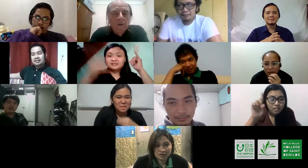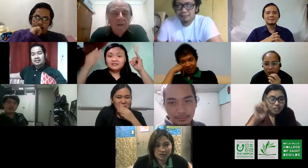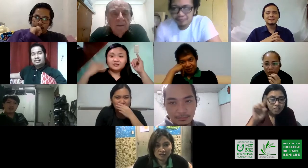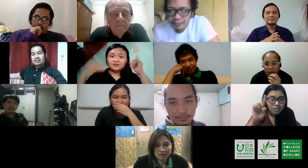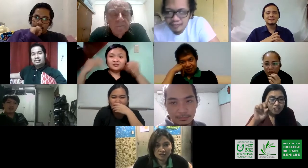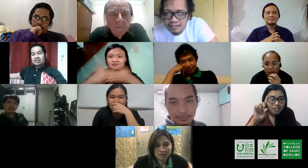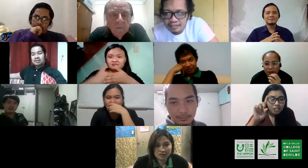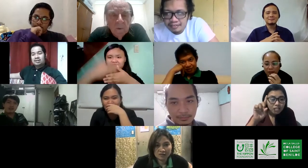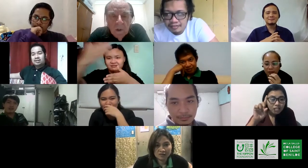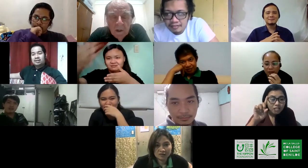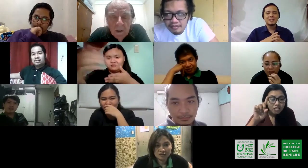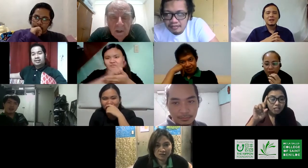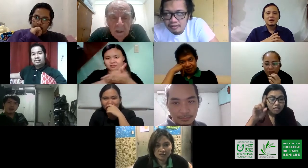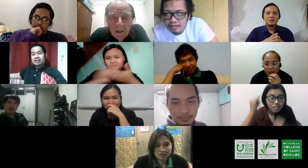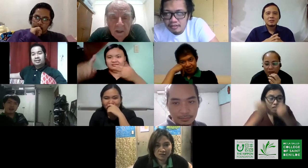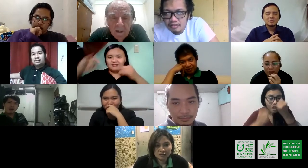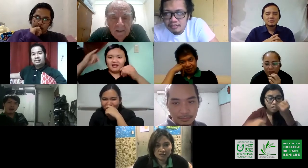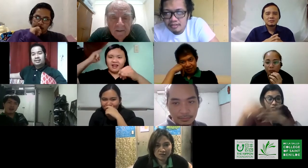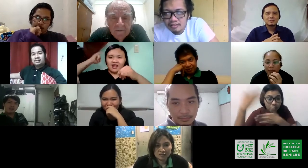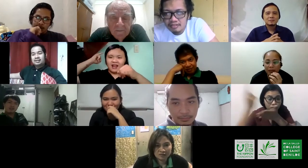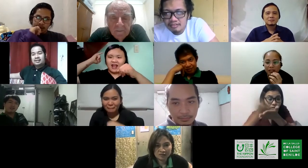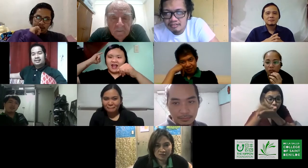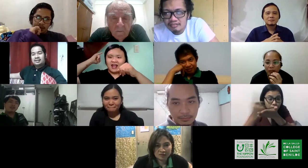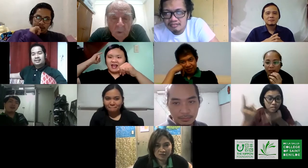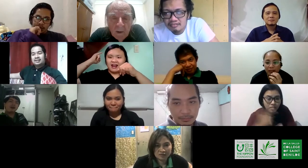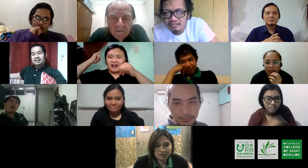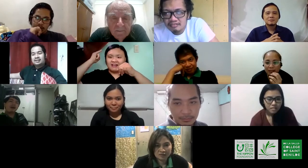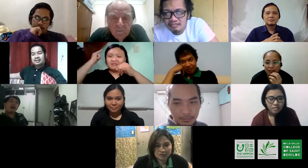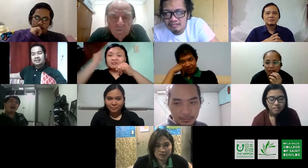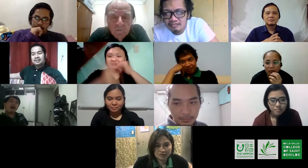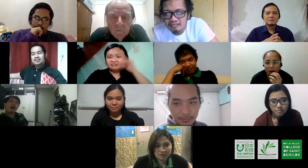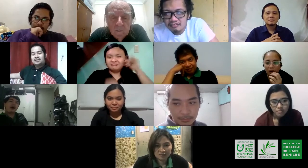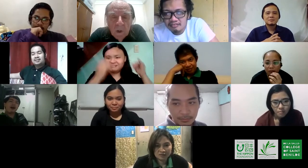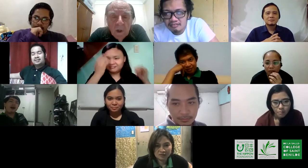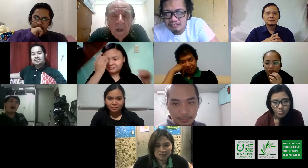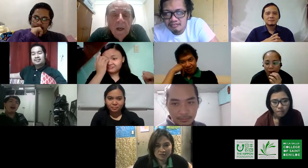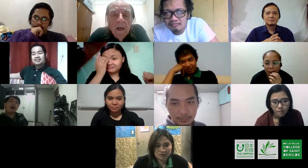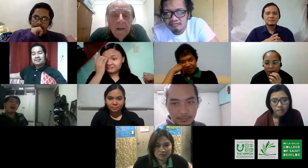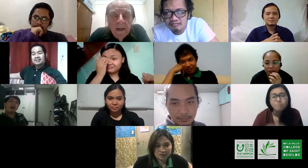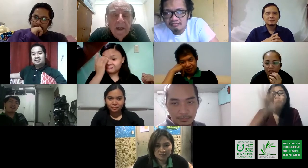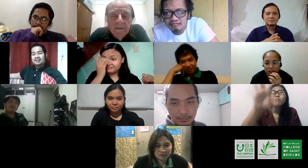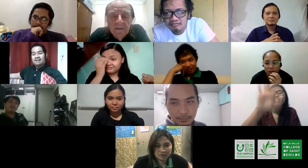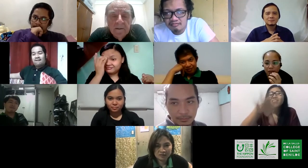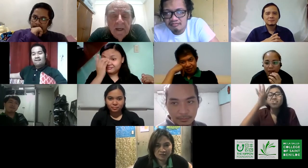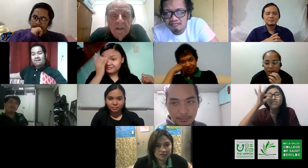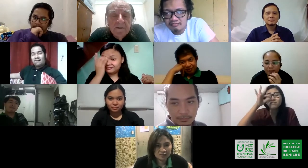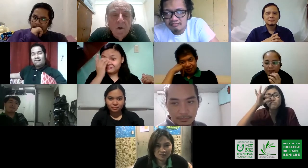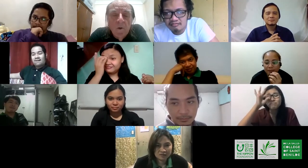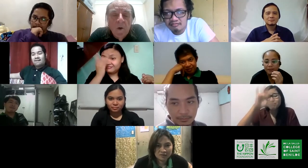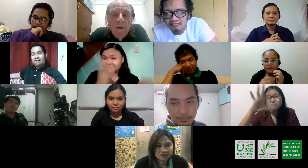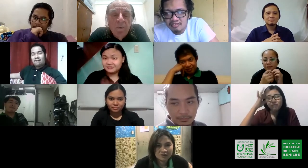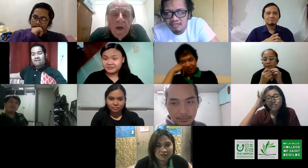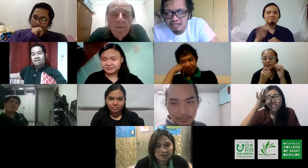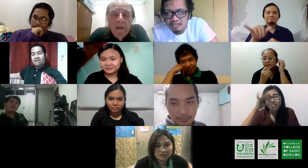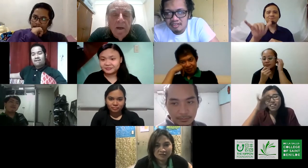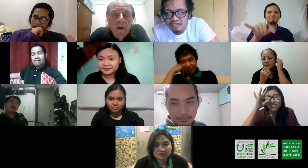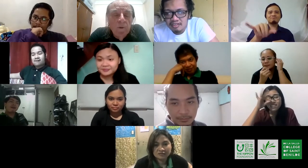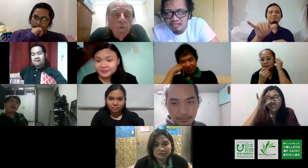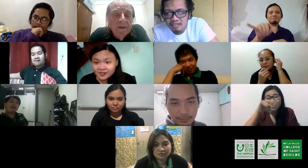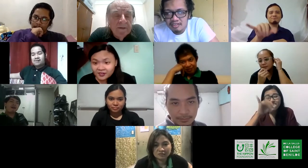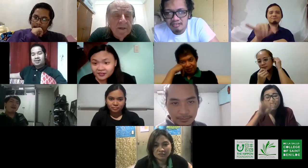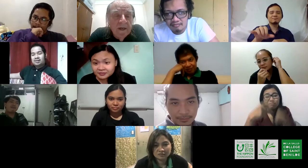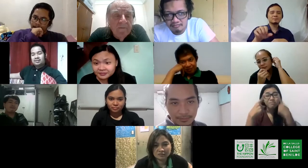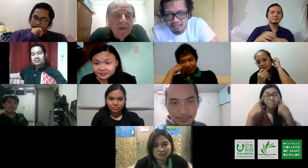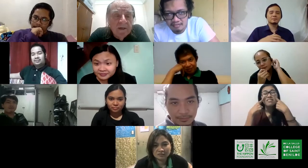So One more time. Jasmine asking that will be next week, the last day of Deaf Yes, History. yeah. So probably